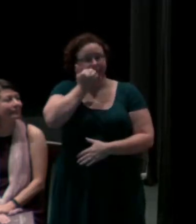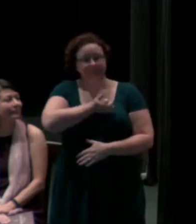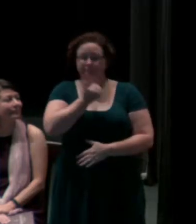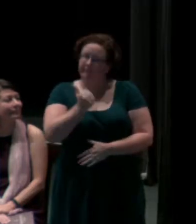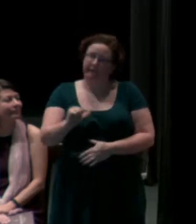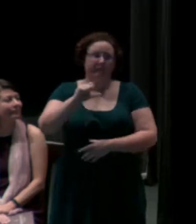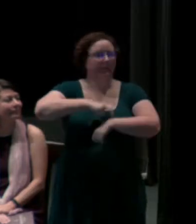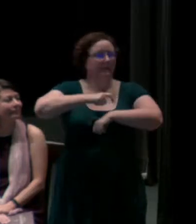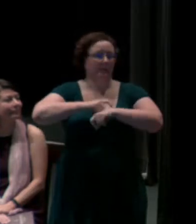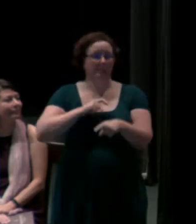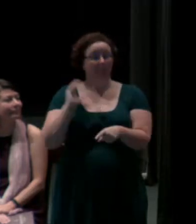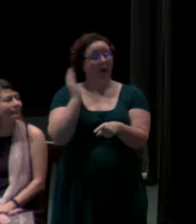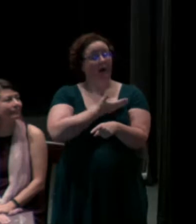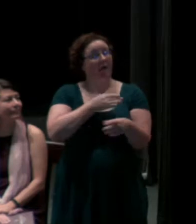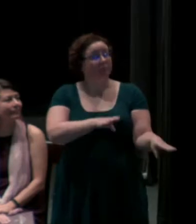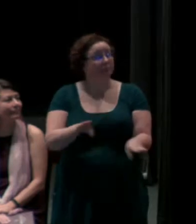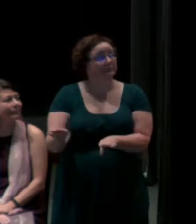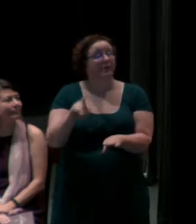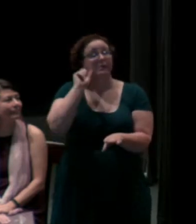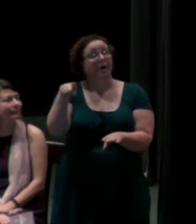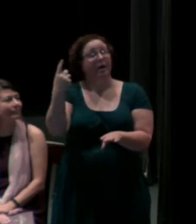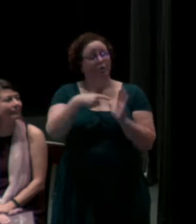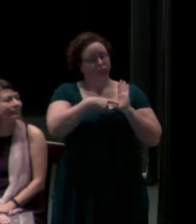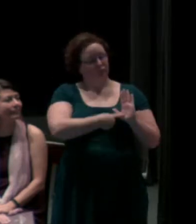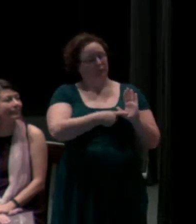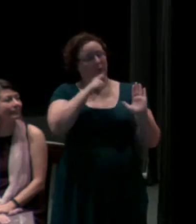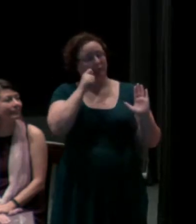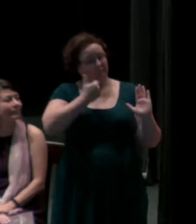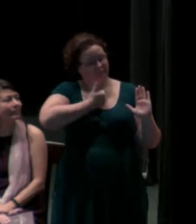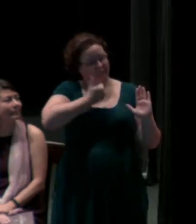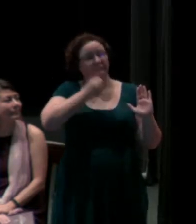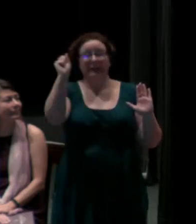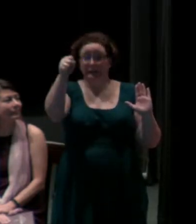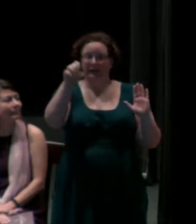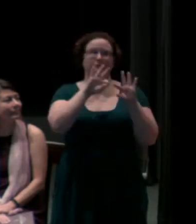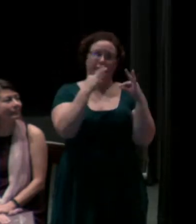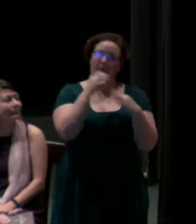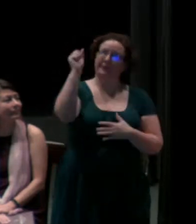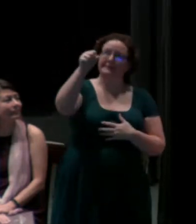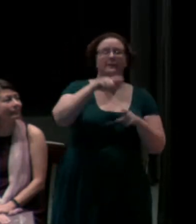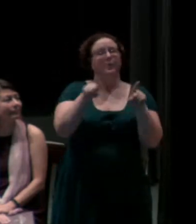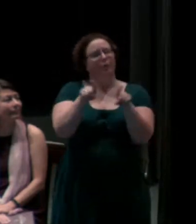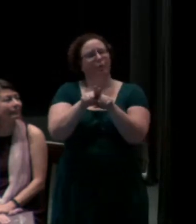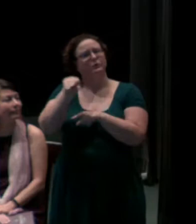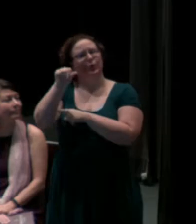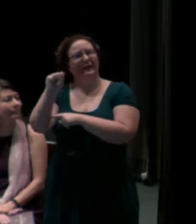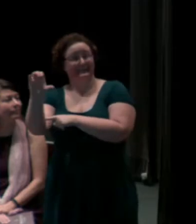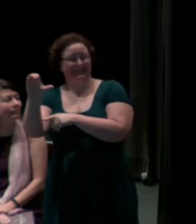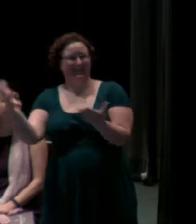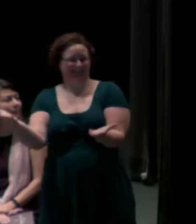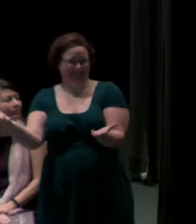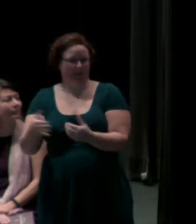given occasion. Our conduct is not only a representation of ourselves and our families, but as a Scottie.